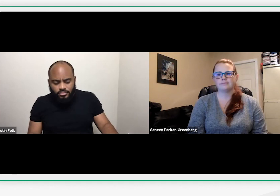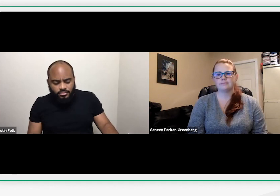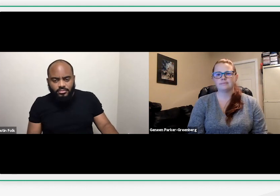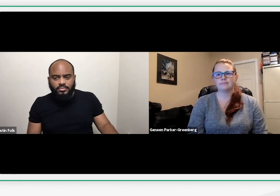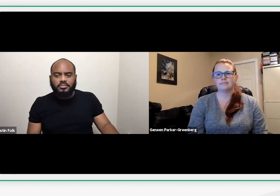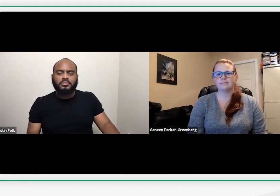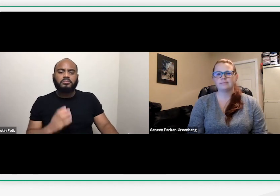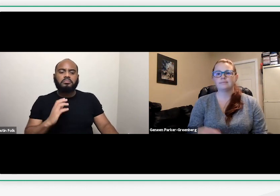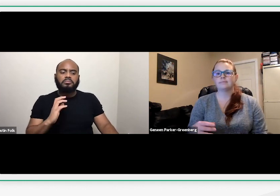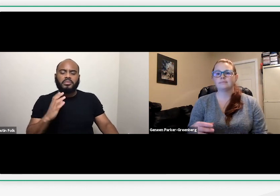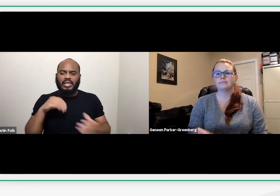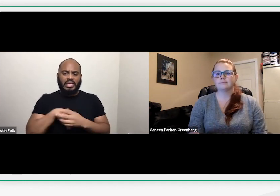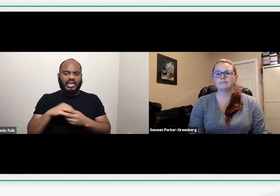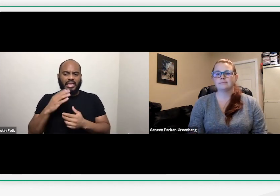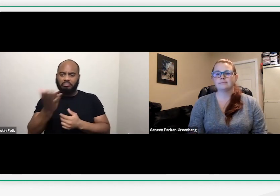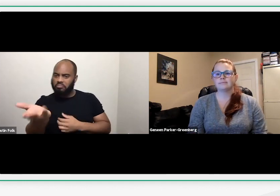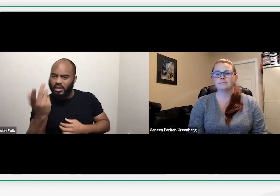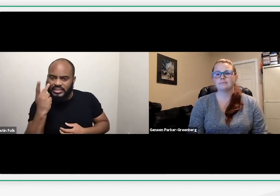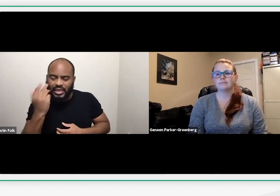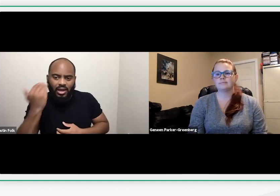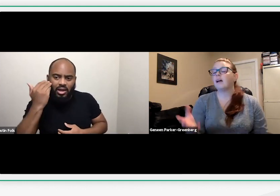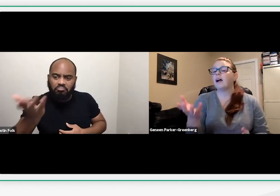credit before.